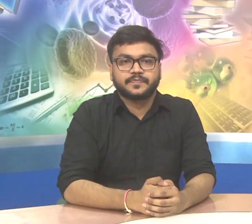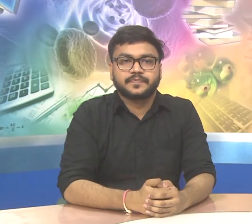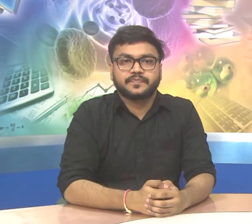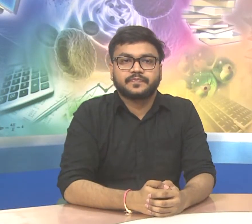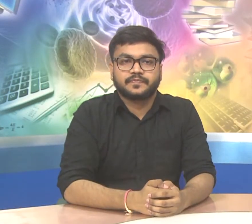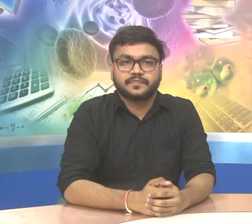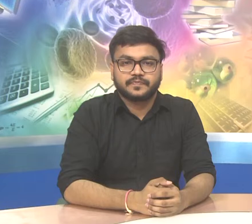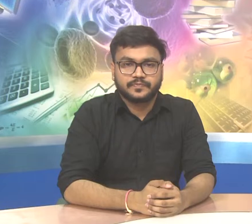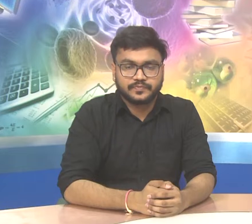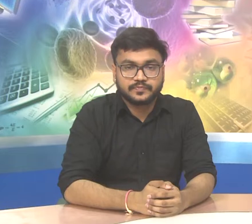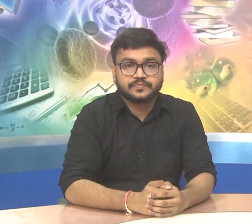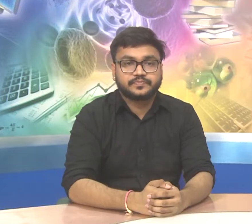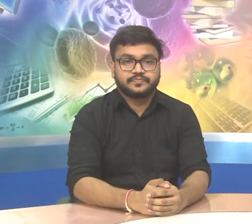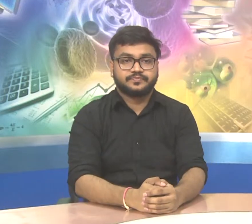world.